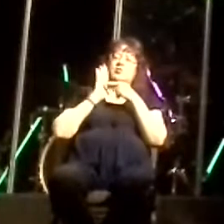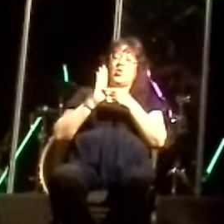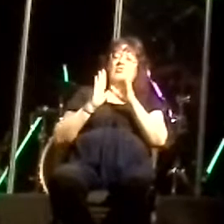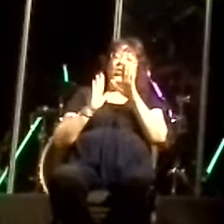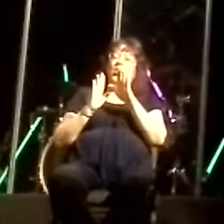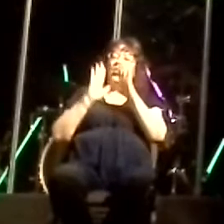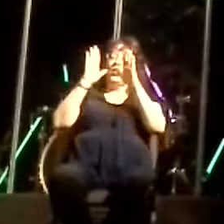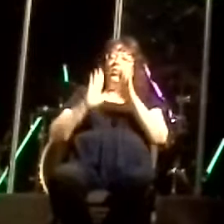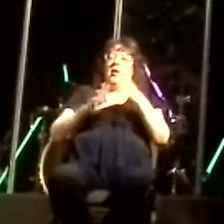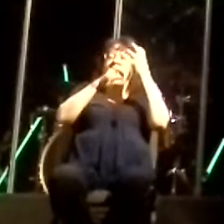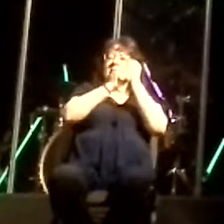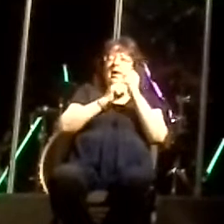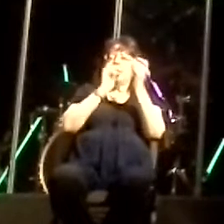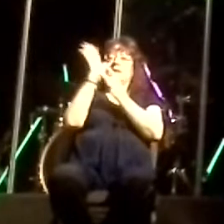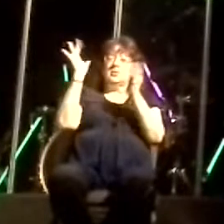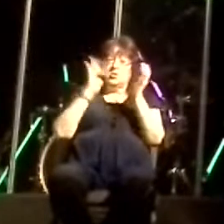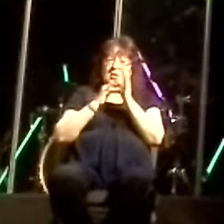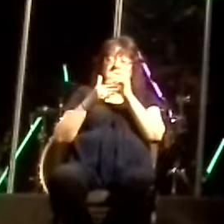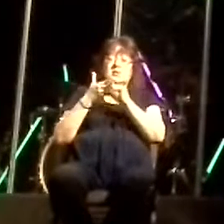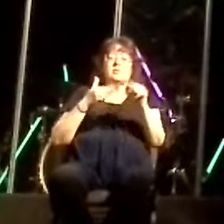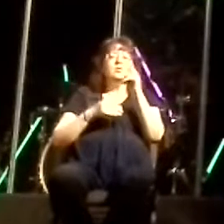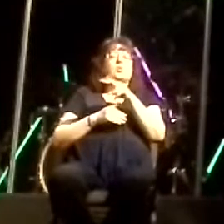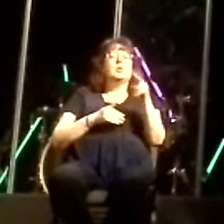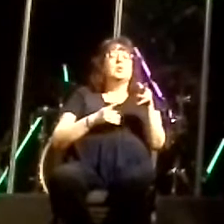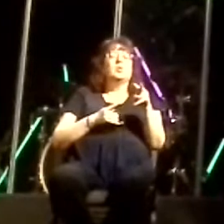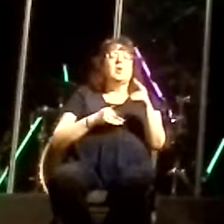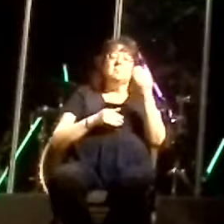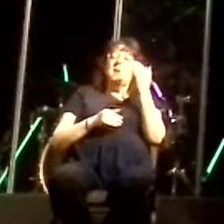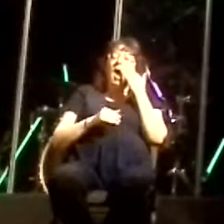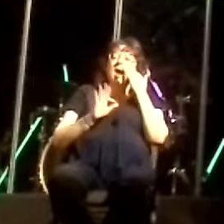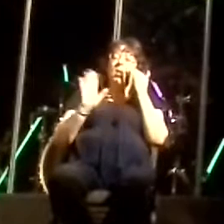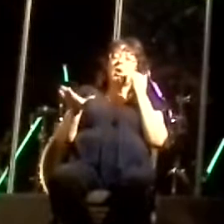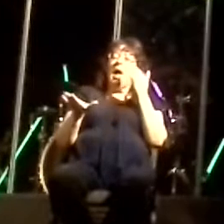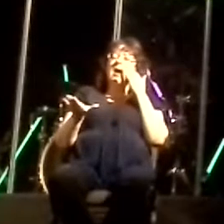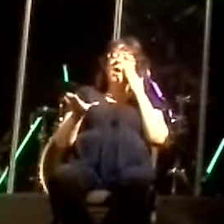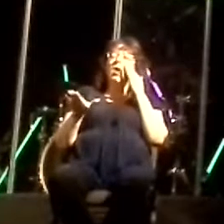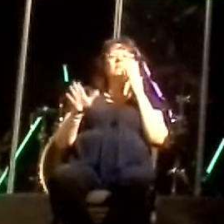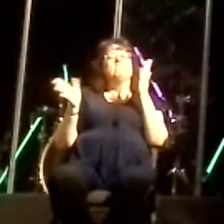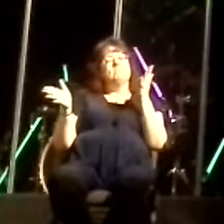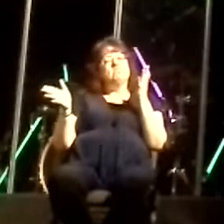her great faith in Jesus. Verse 22, she says this, "But